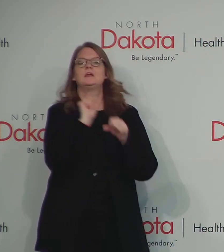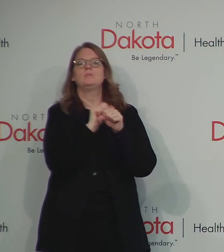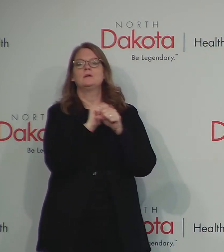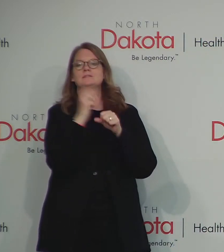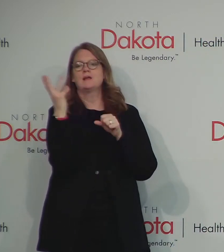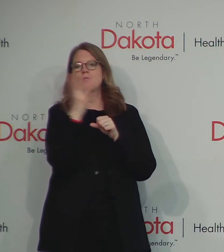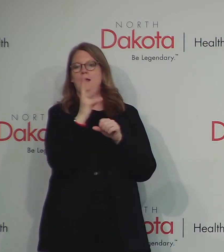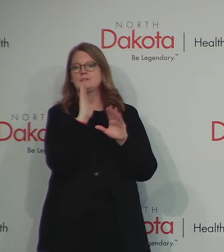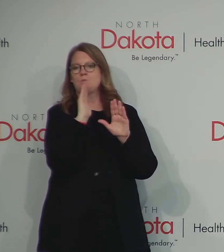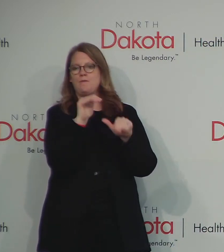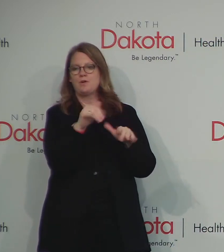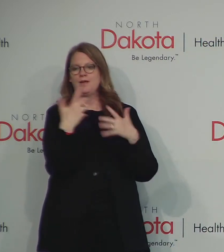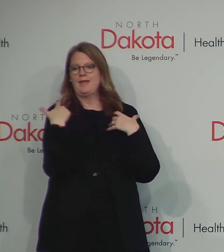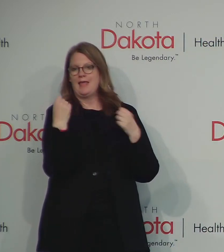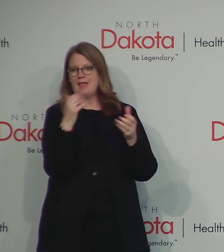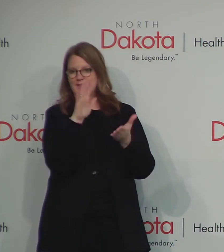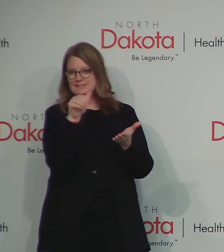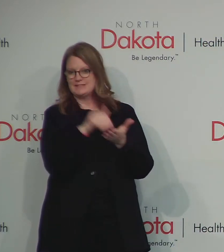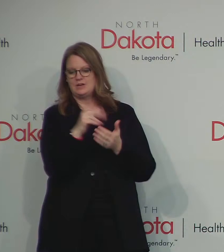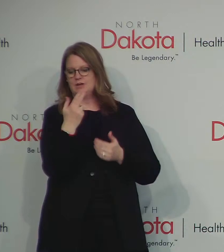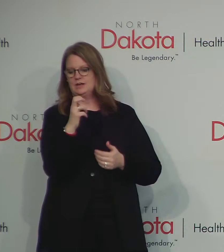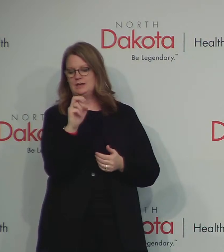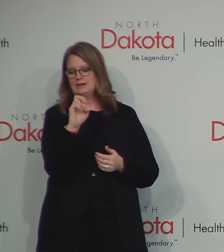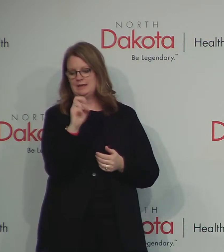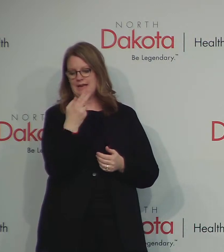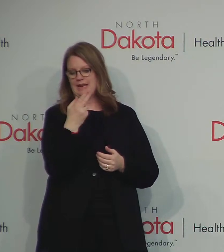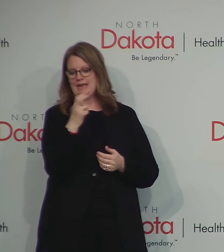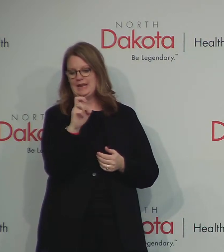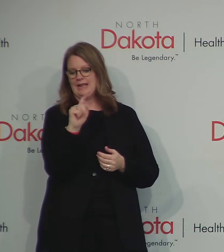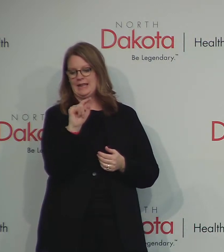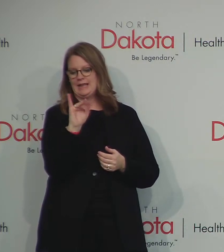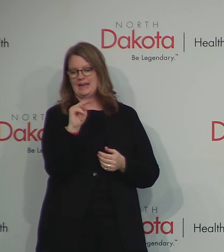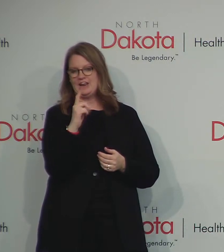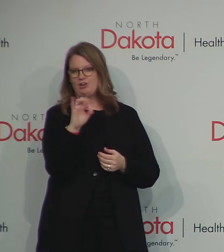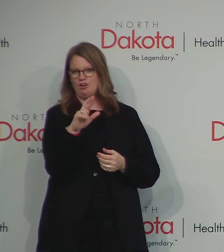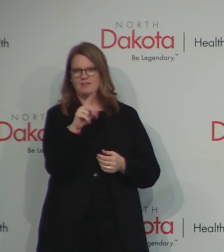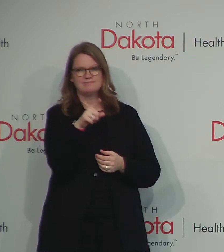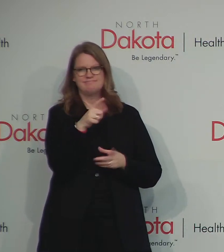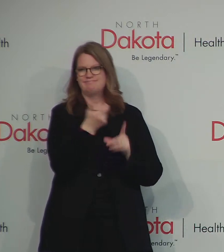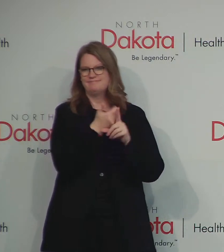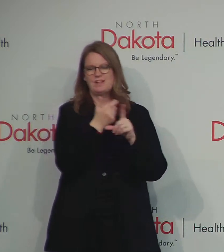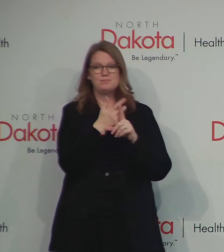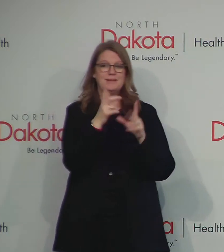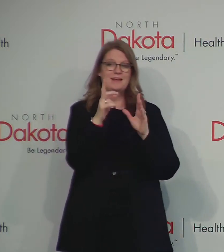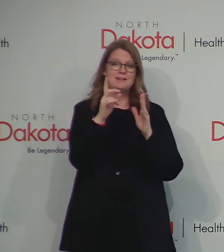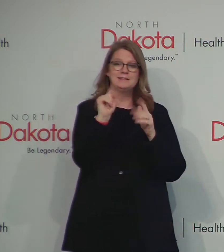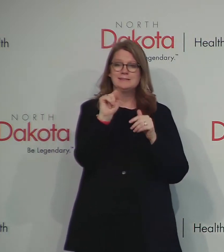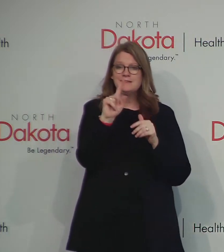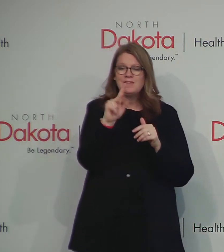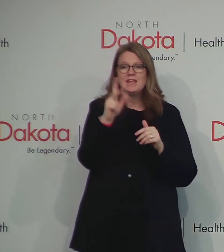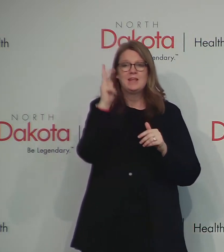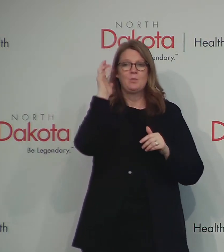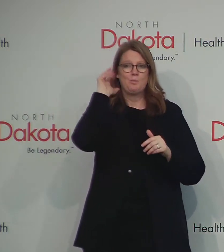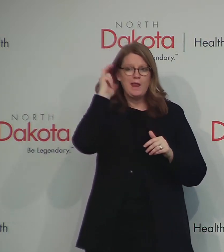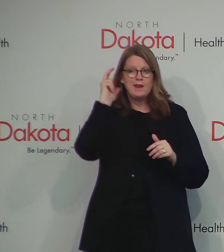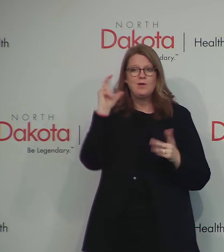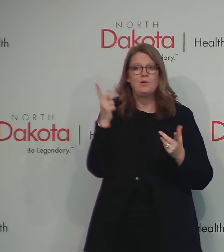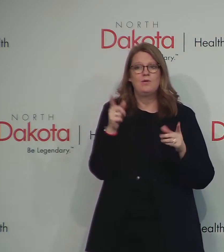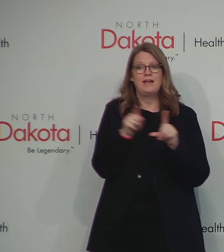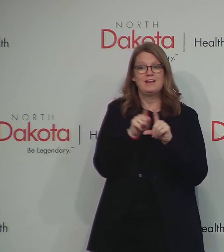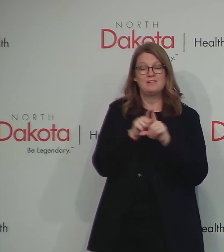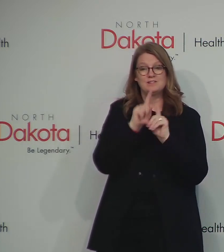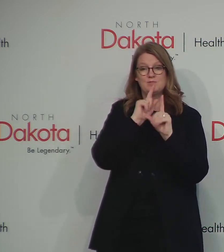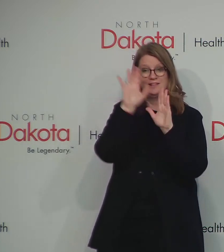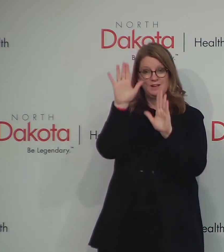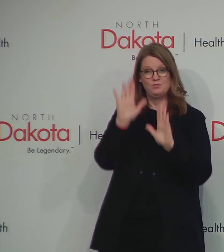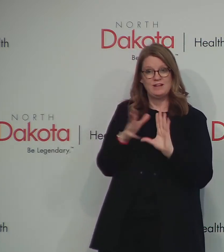River Health Center in Hettinger, but he's been on statewide TV and radio and recently featured in a great